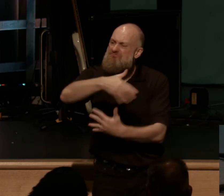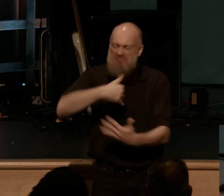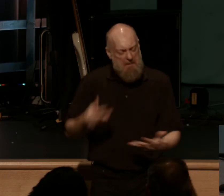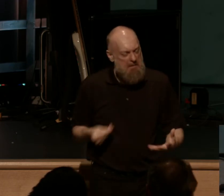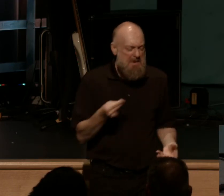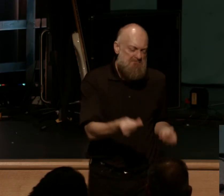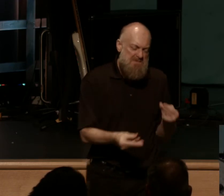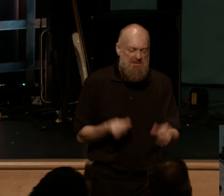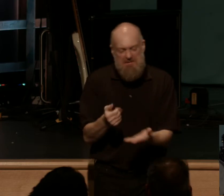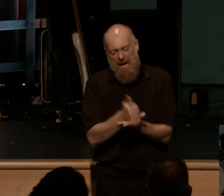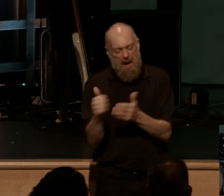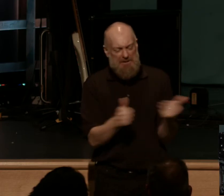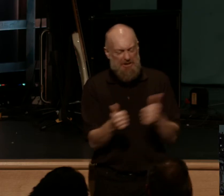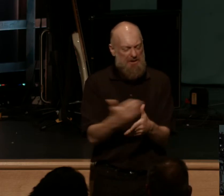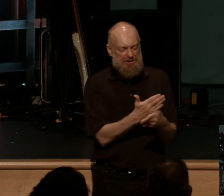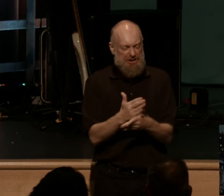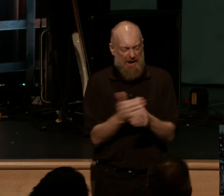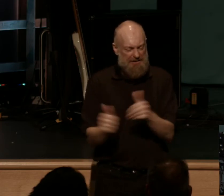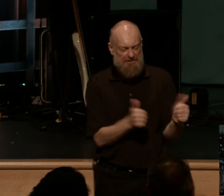generosity.